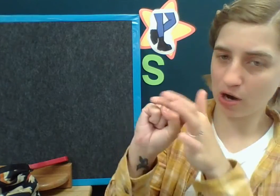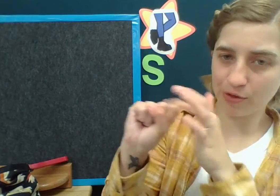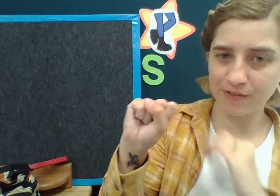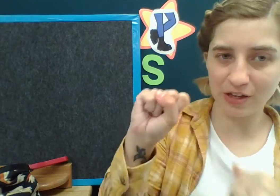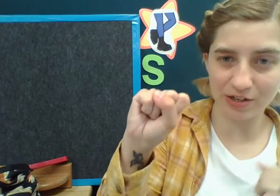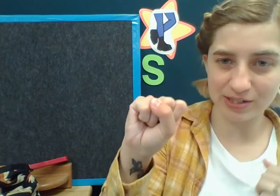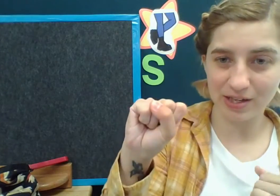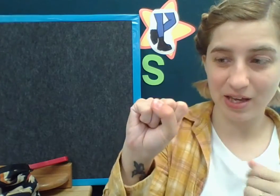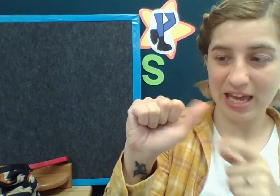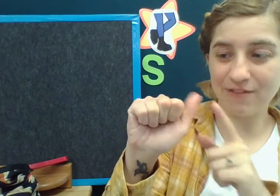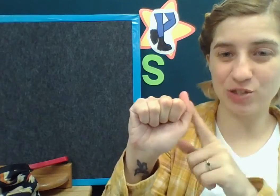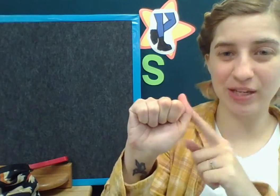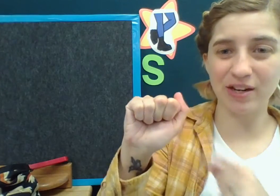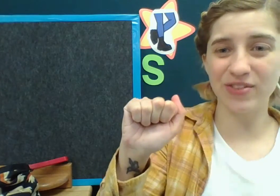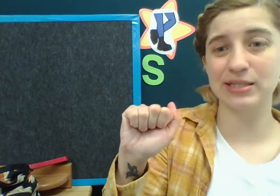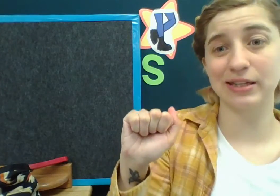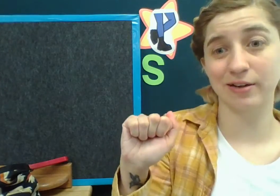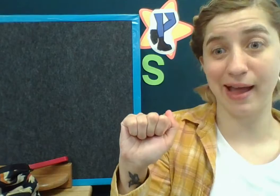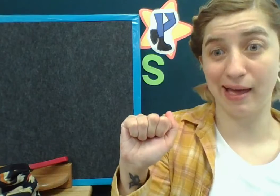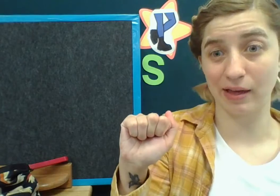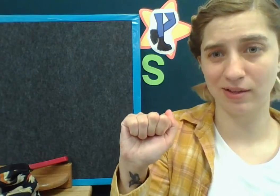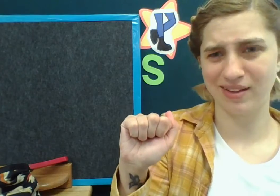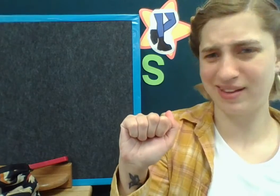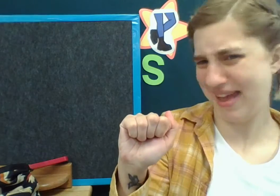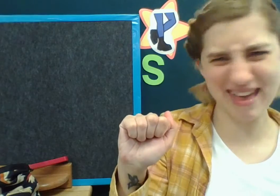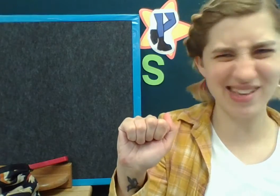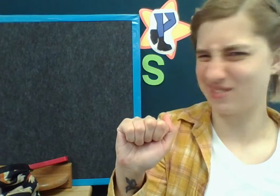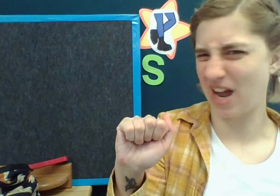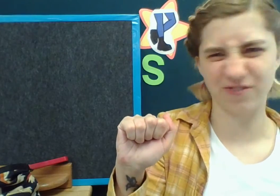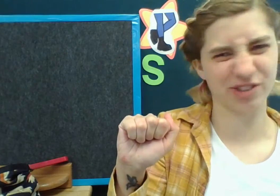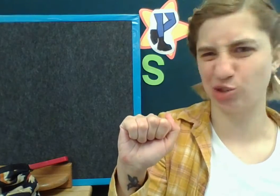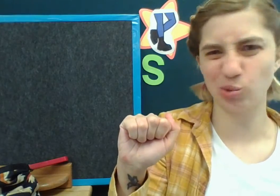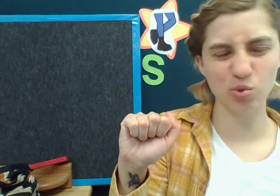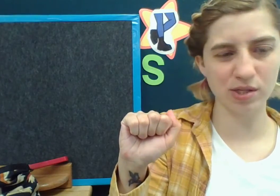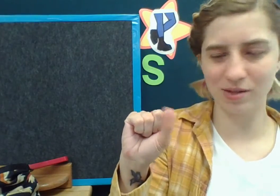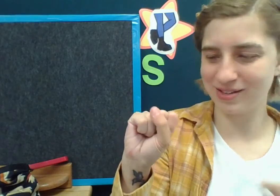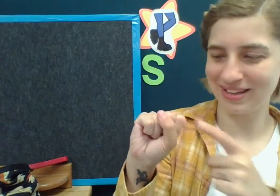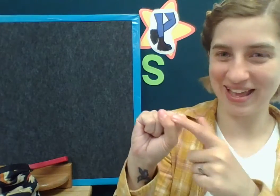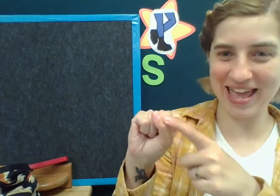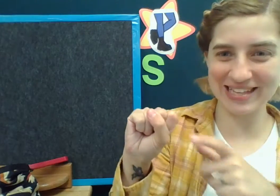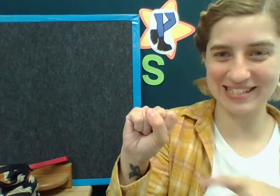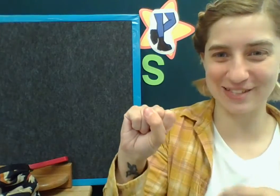other fingers. If it's right here, that's the letter A. And A is not for shoes. S is